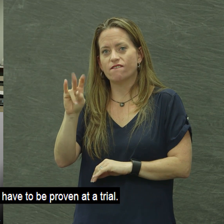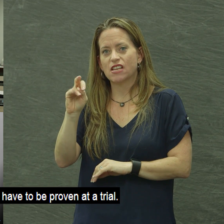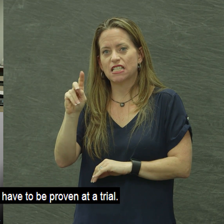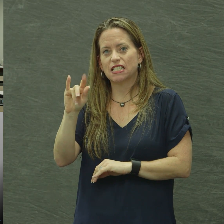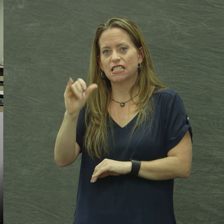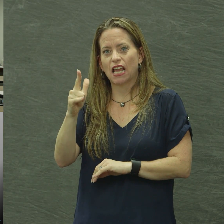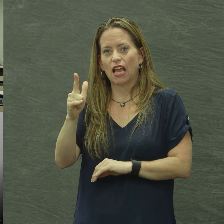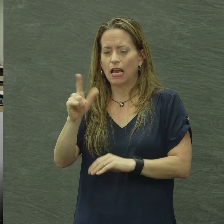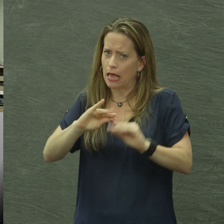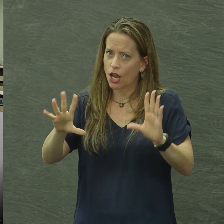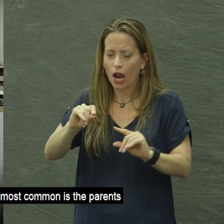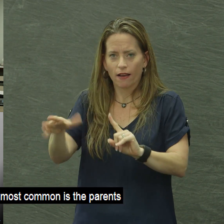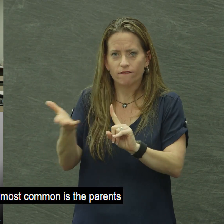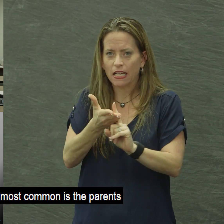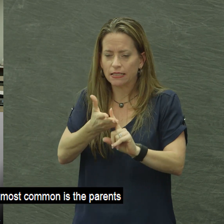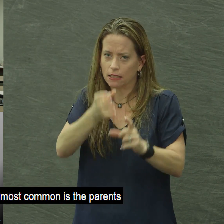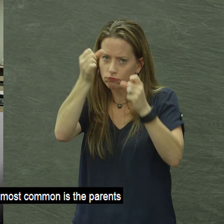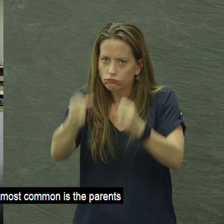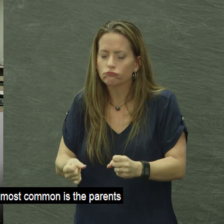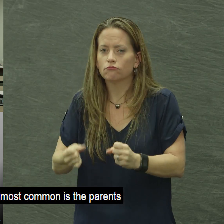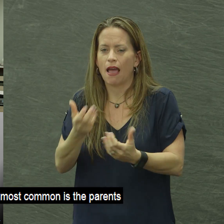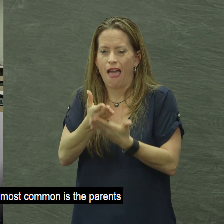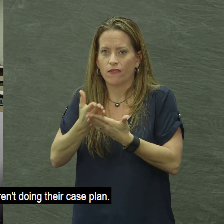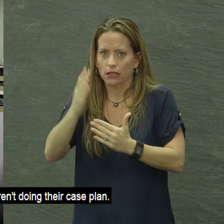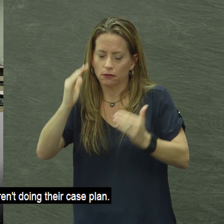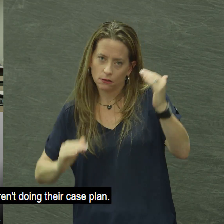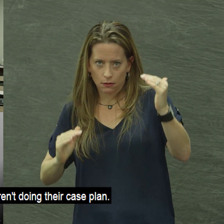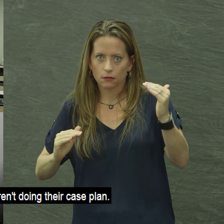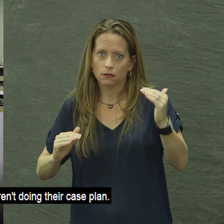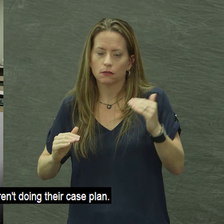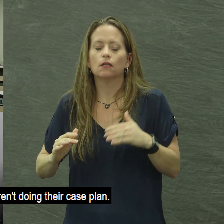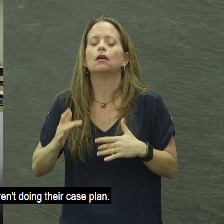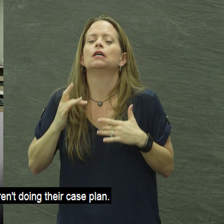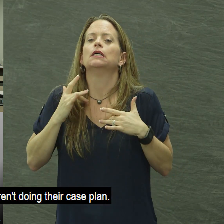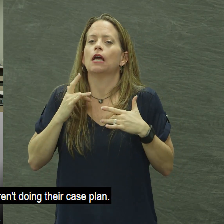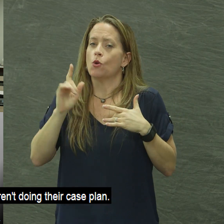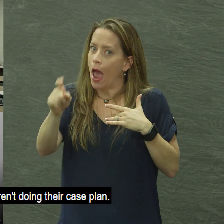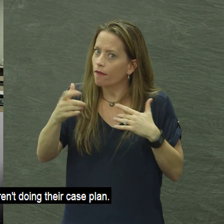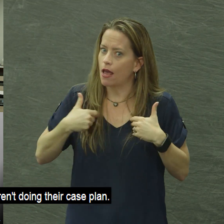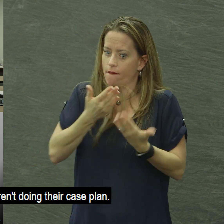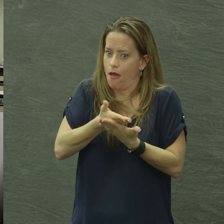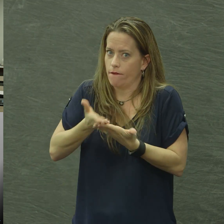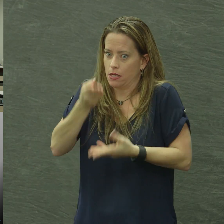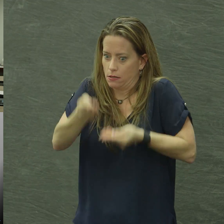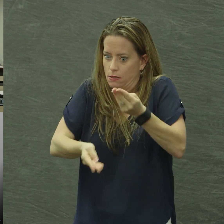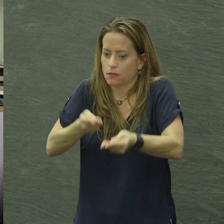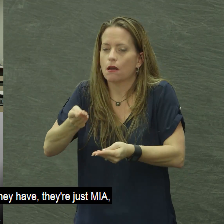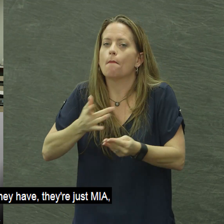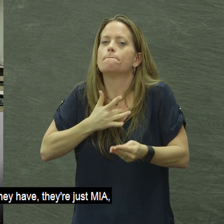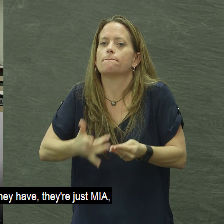trial. And most common is the parents aren't doing their case plan.